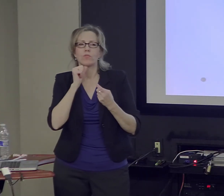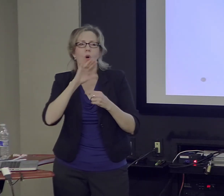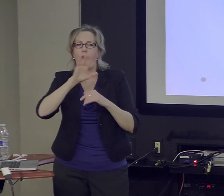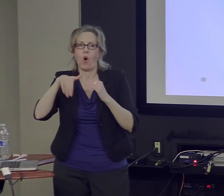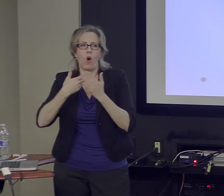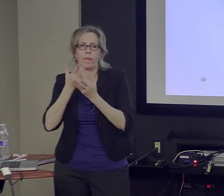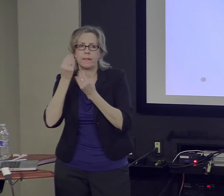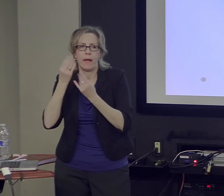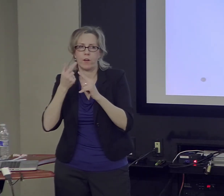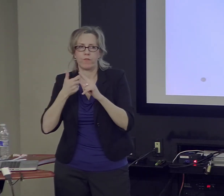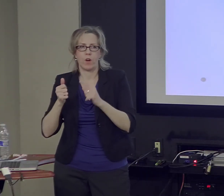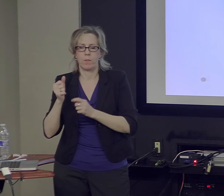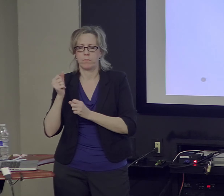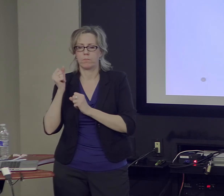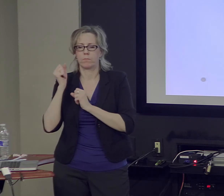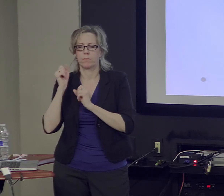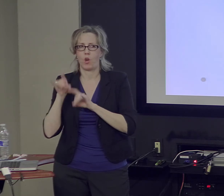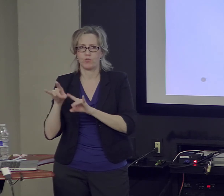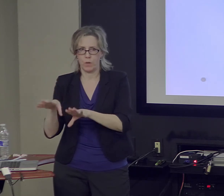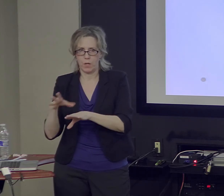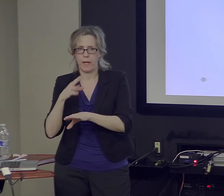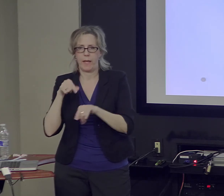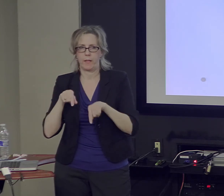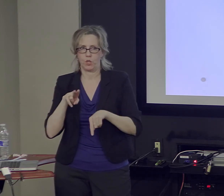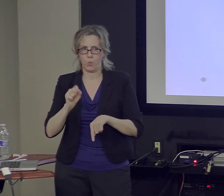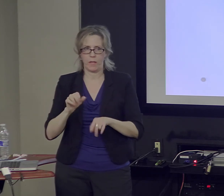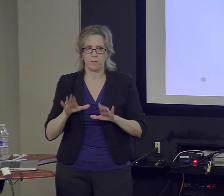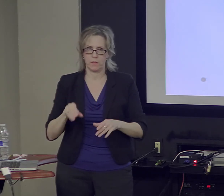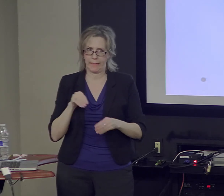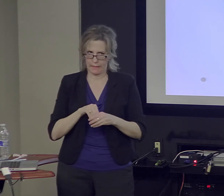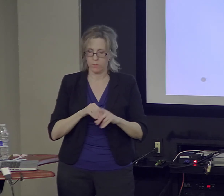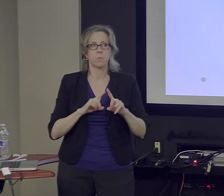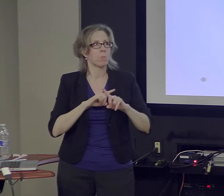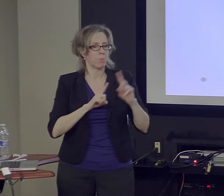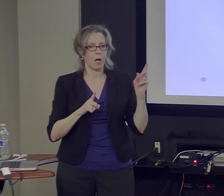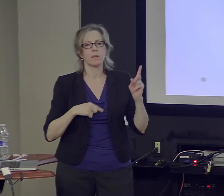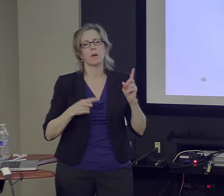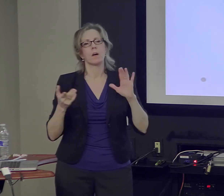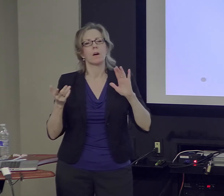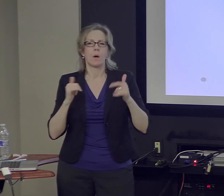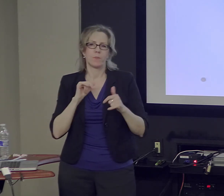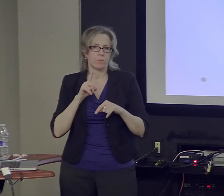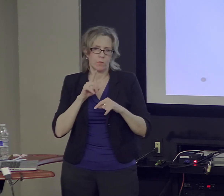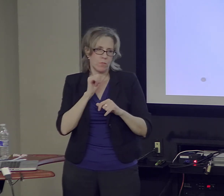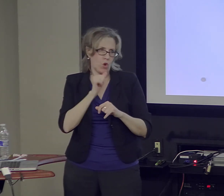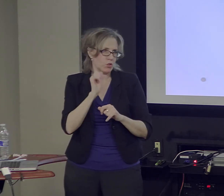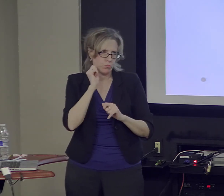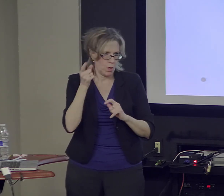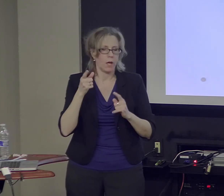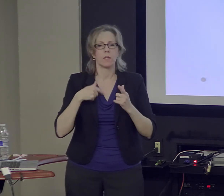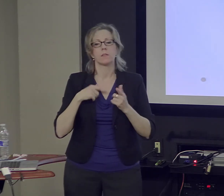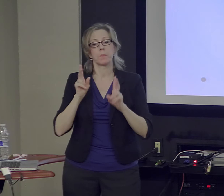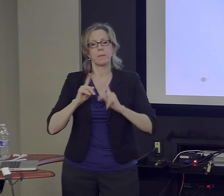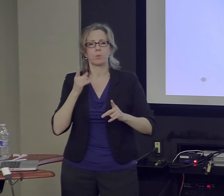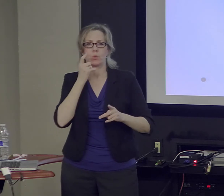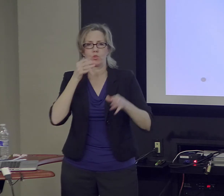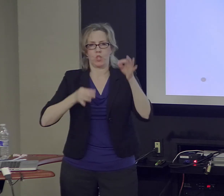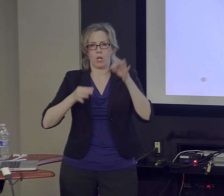Here are the results that I've gathered so far. I haven't incorporated information from America or Australia as